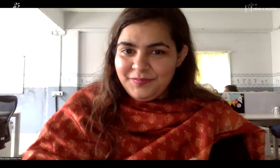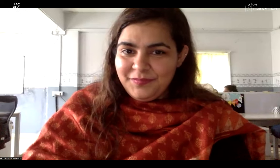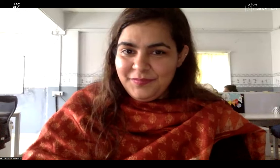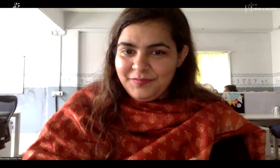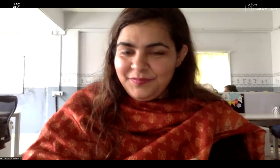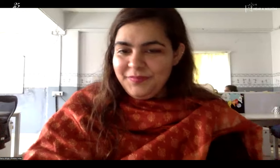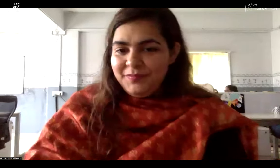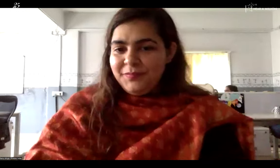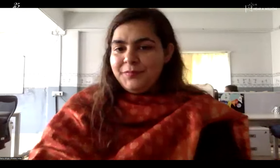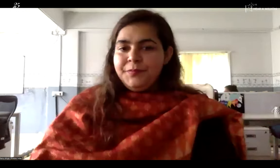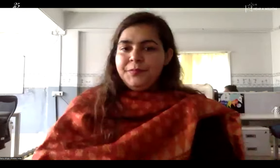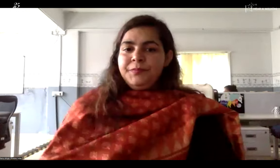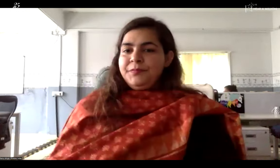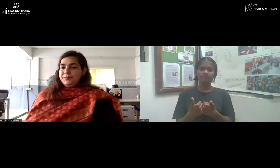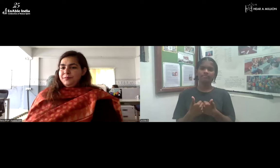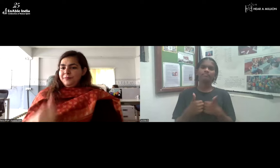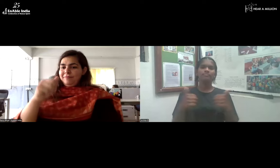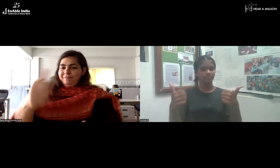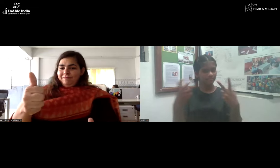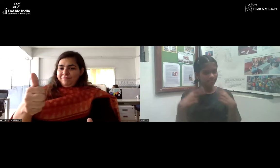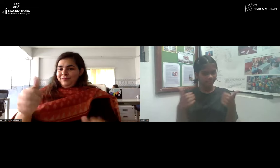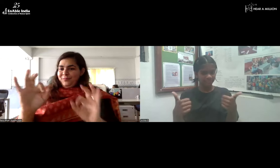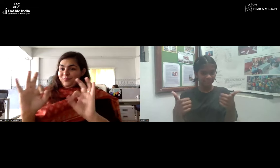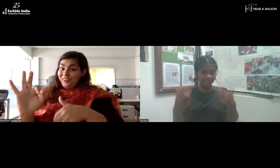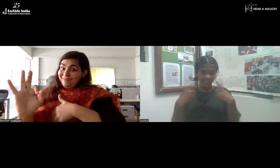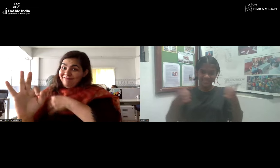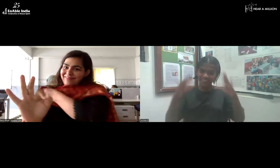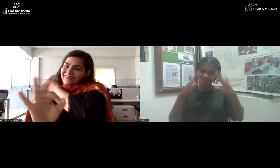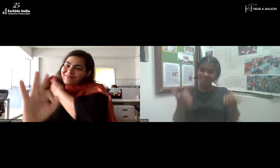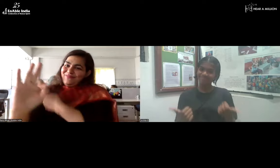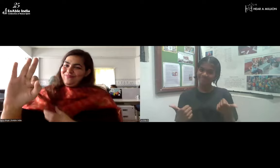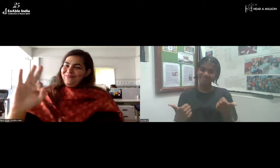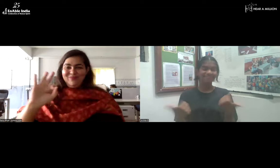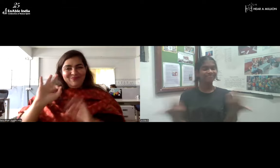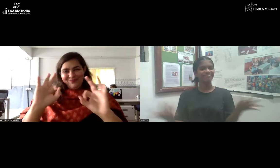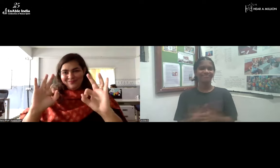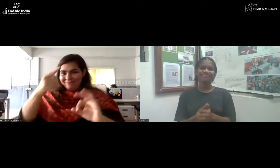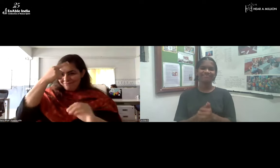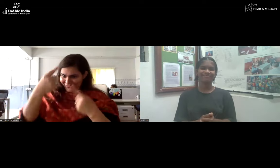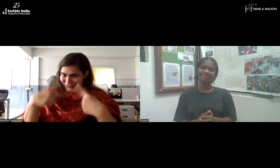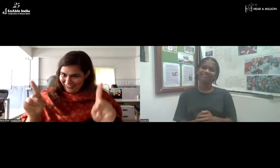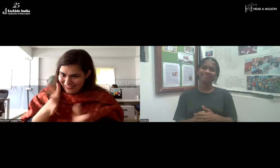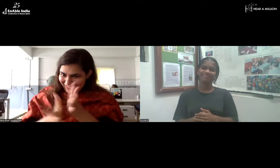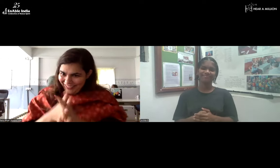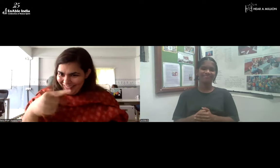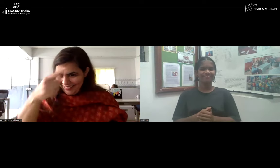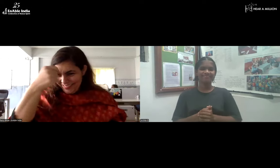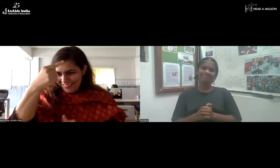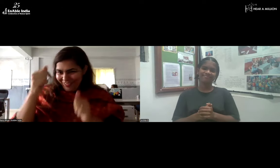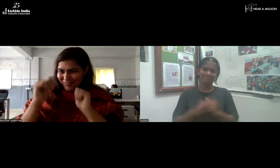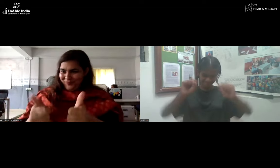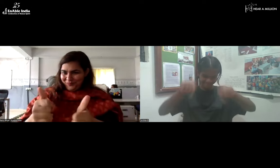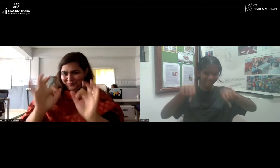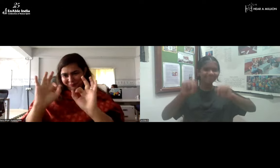to fund all those things so that whatever at any place, corporates, factories, offices, nobody leaves the country, but